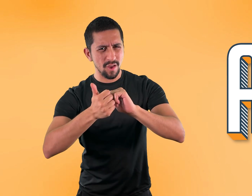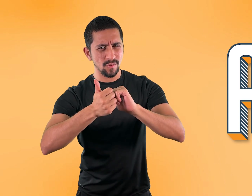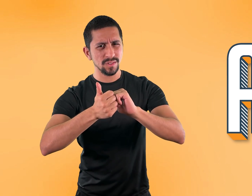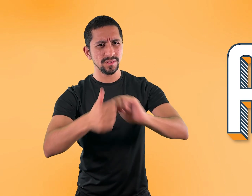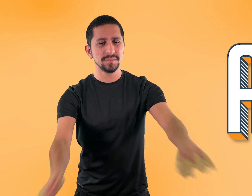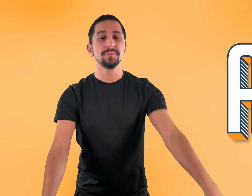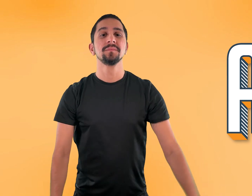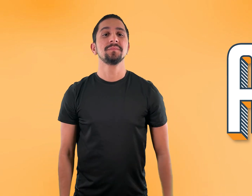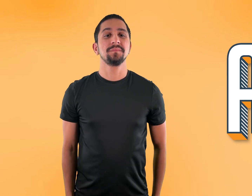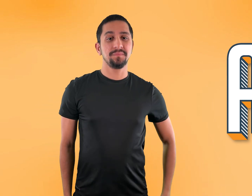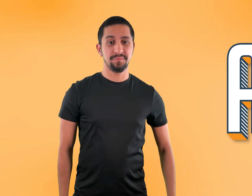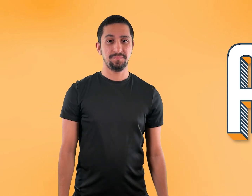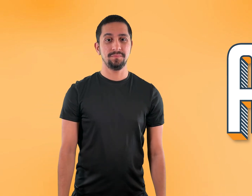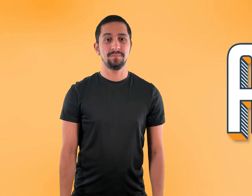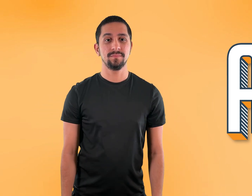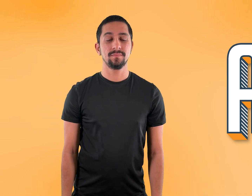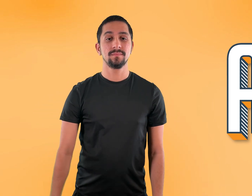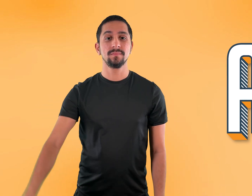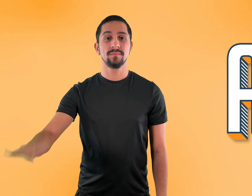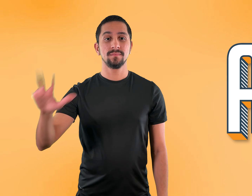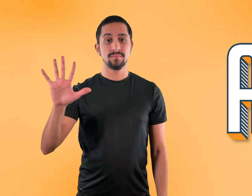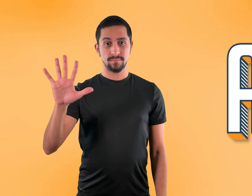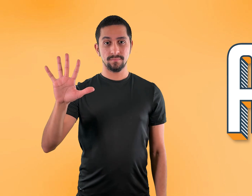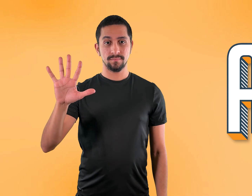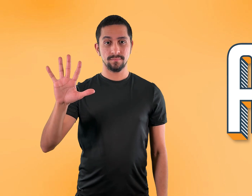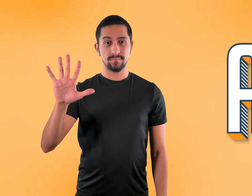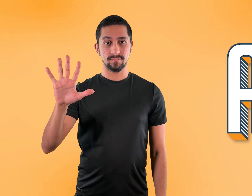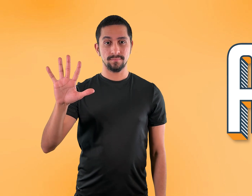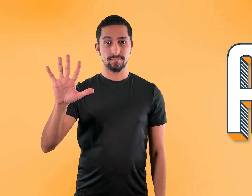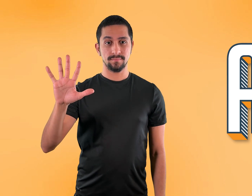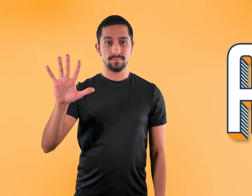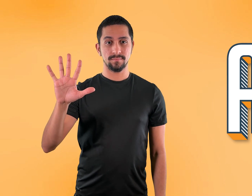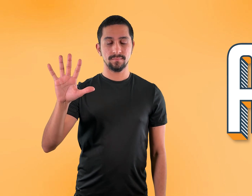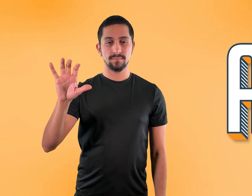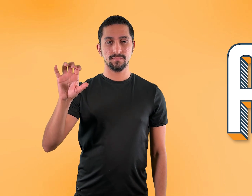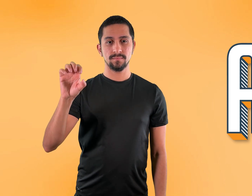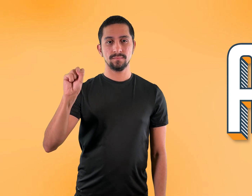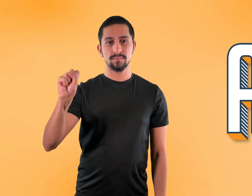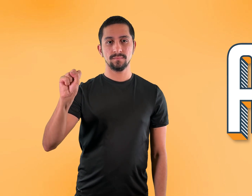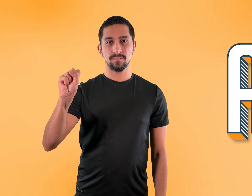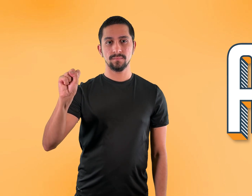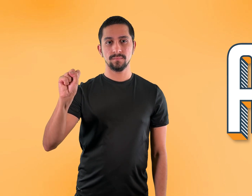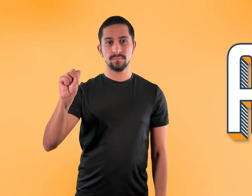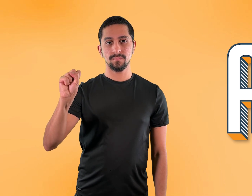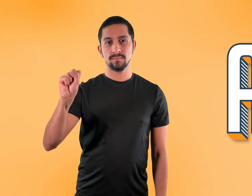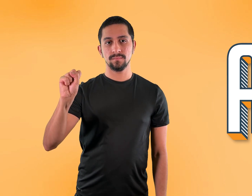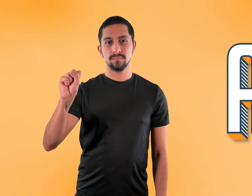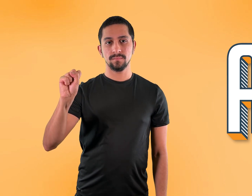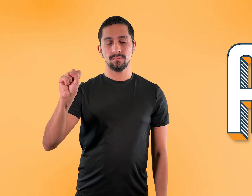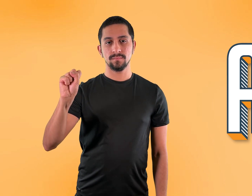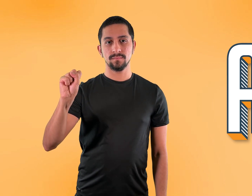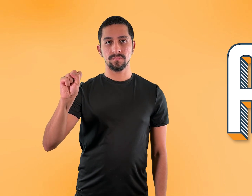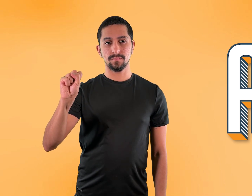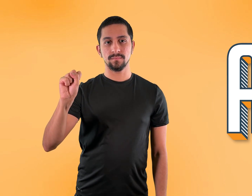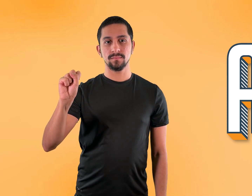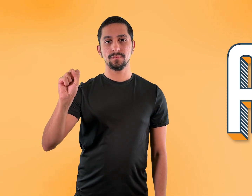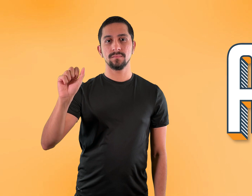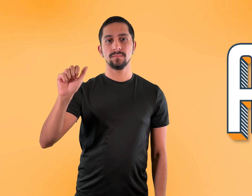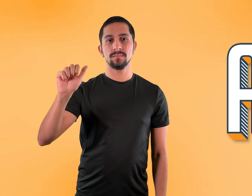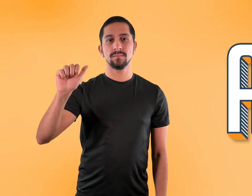hold your dominant hand in a fist, facing outward with your